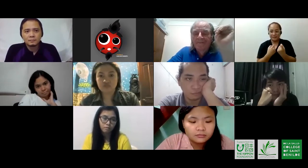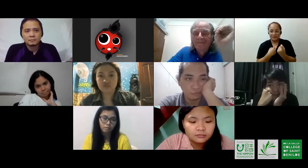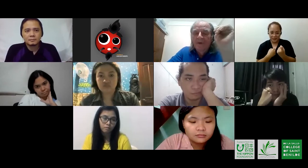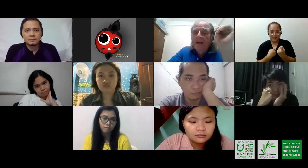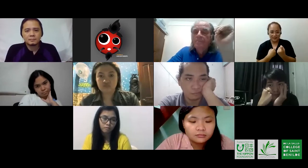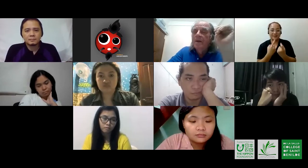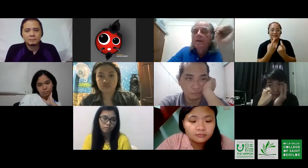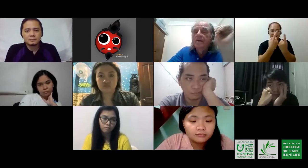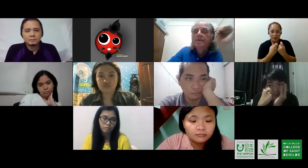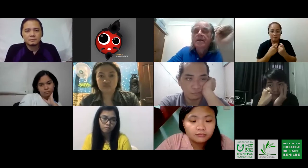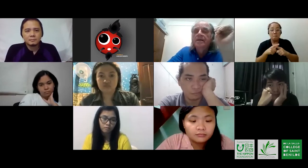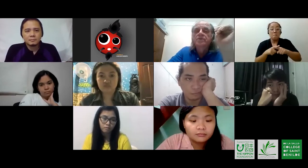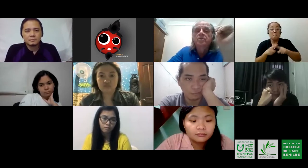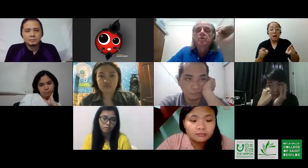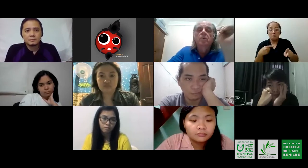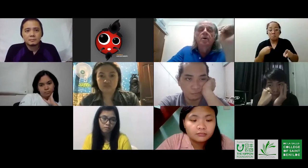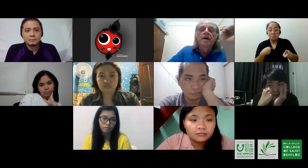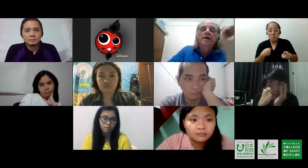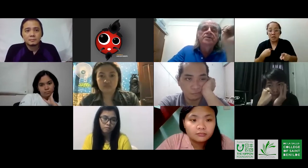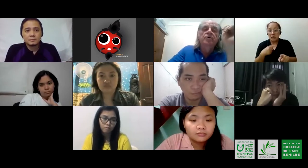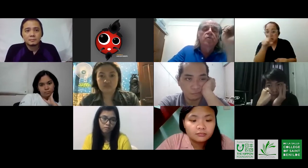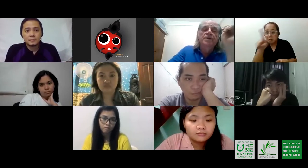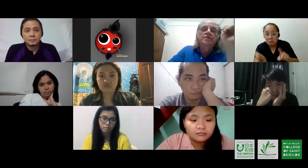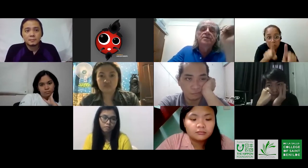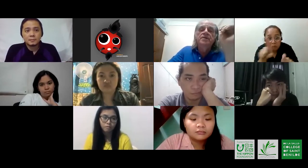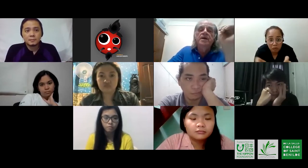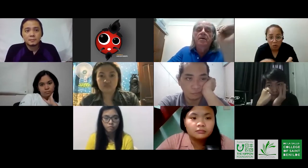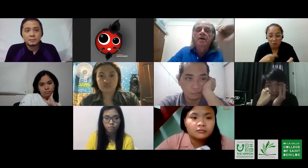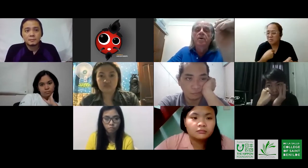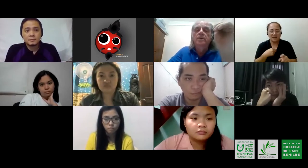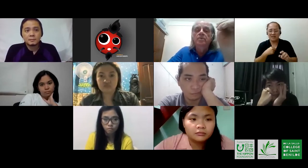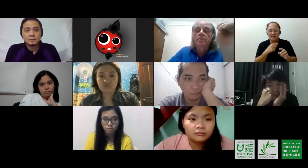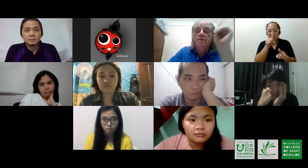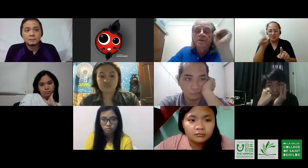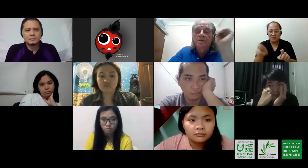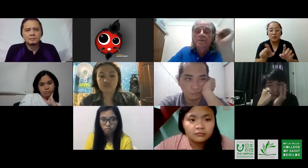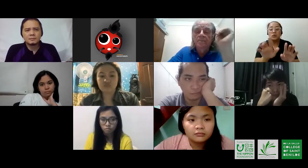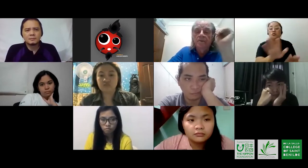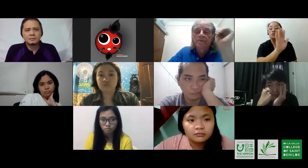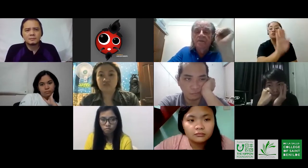But I'm not going to test you or ask you questions now. I want you to discuss among yourself.